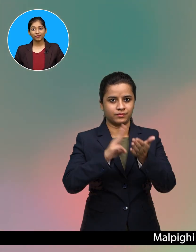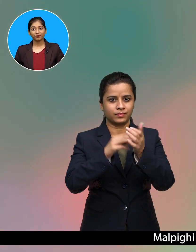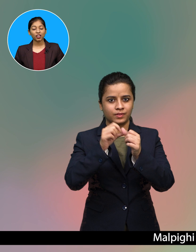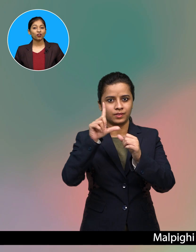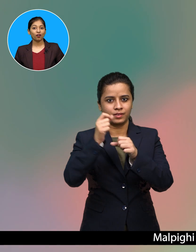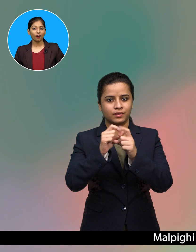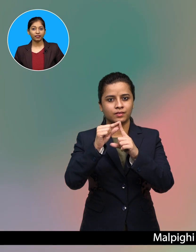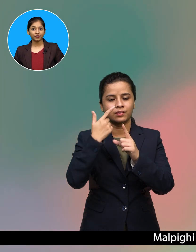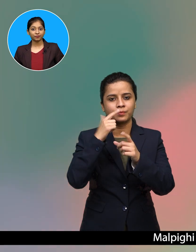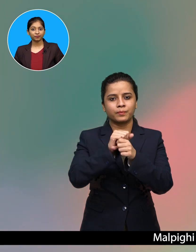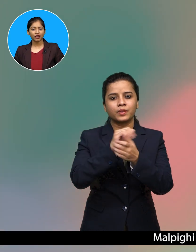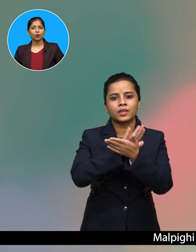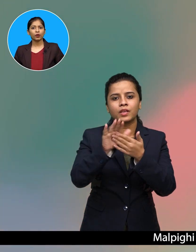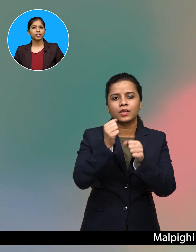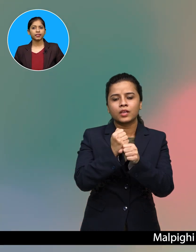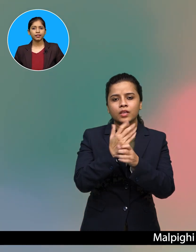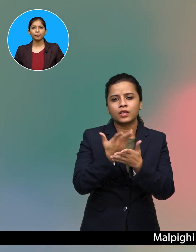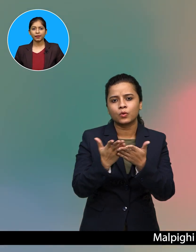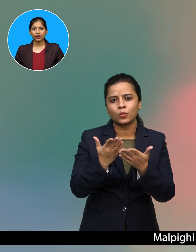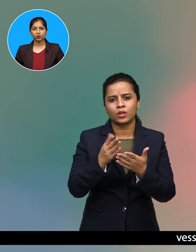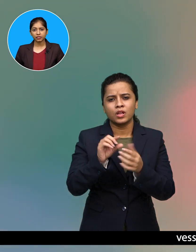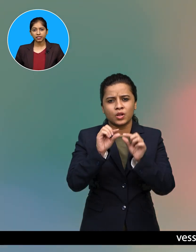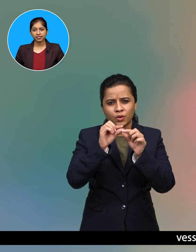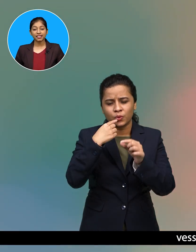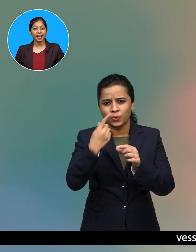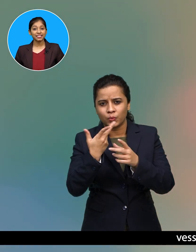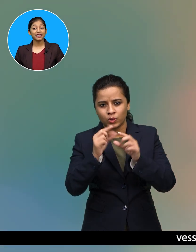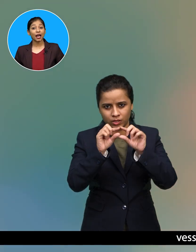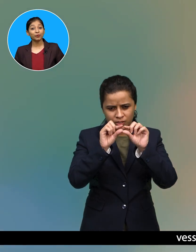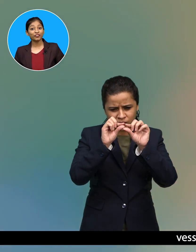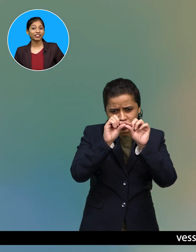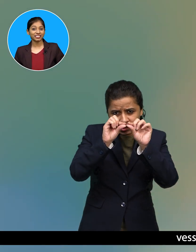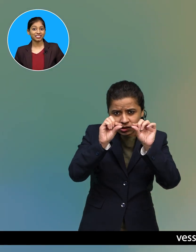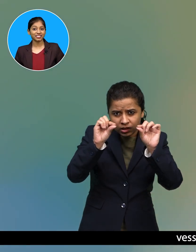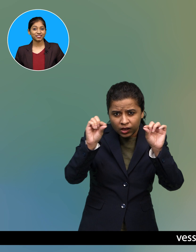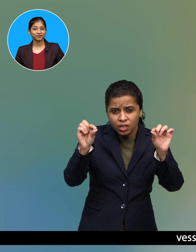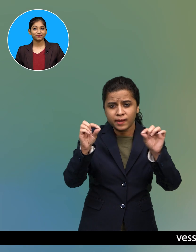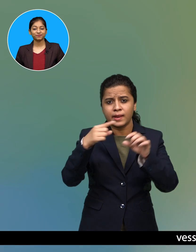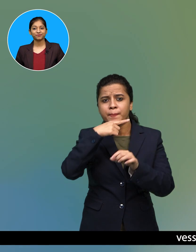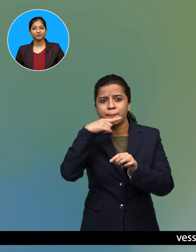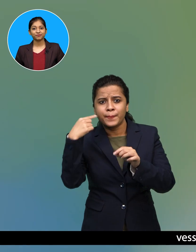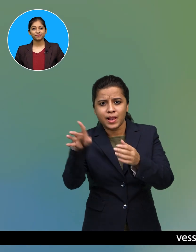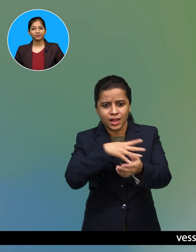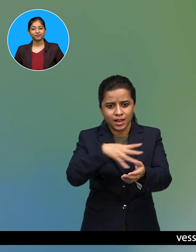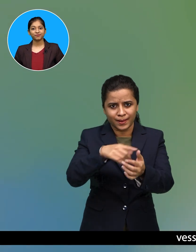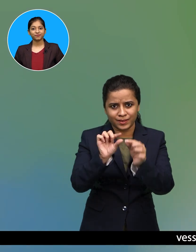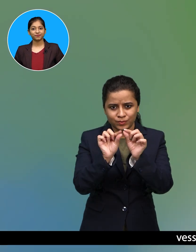Malpighi called very thin blood vessels as capillaries,